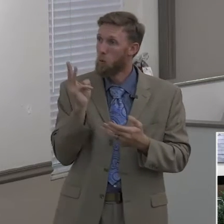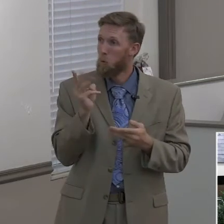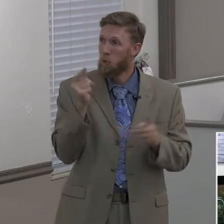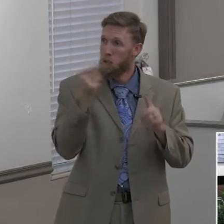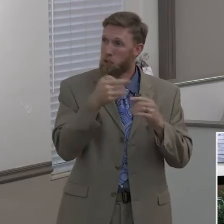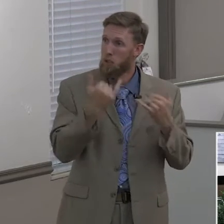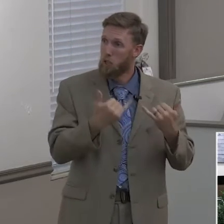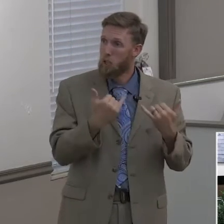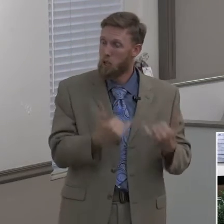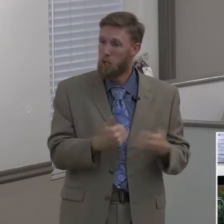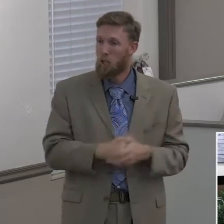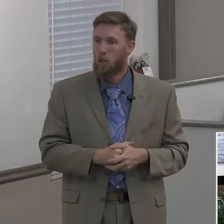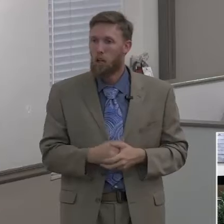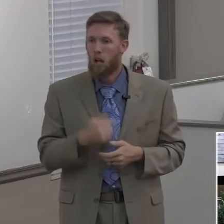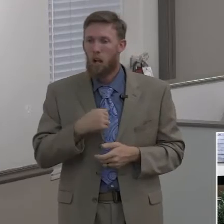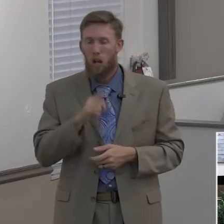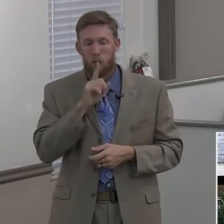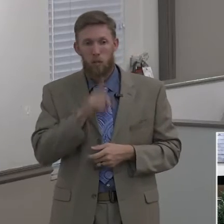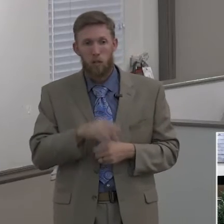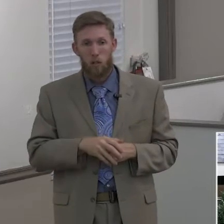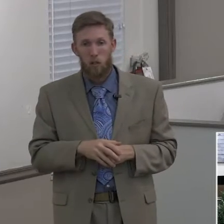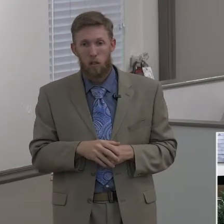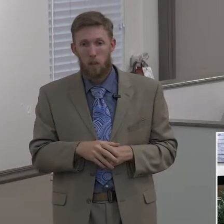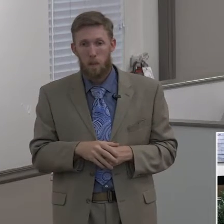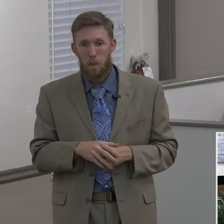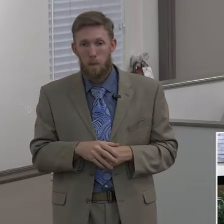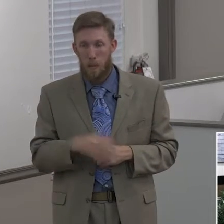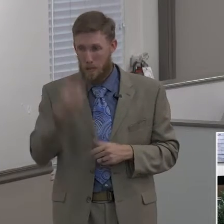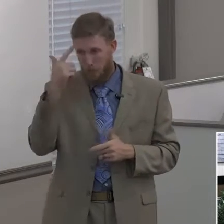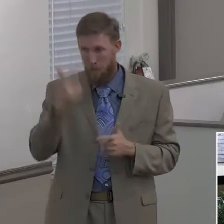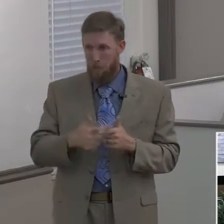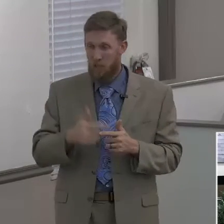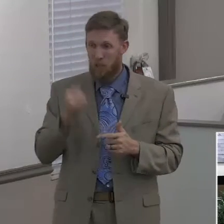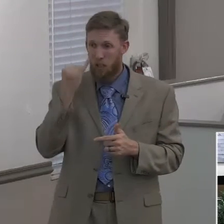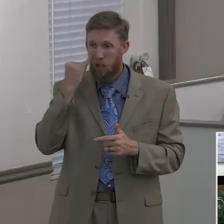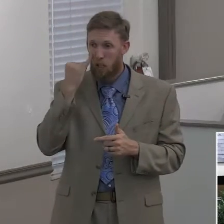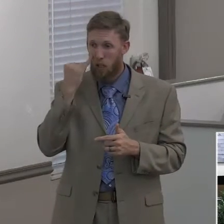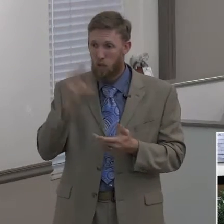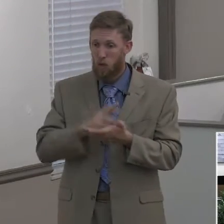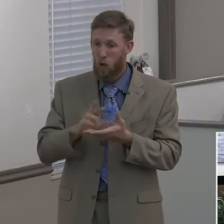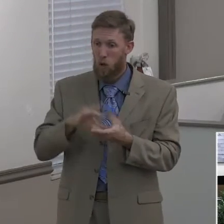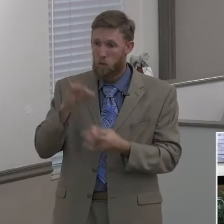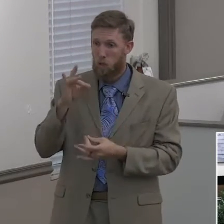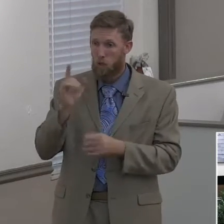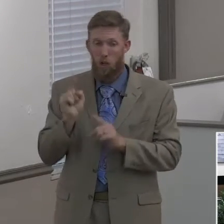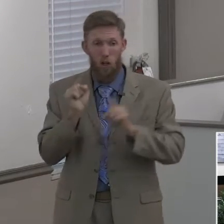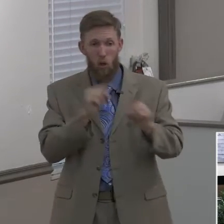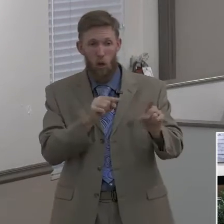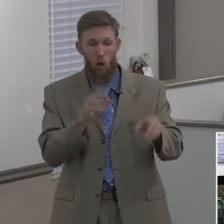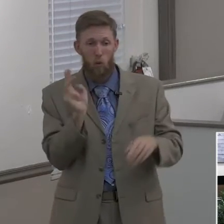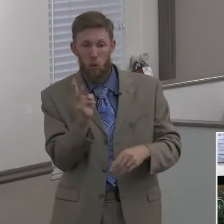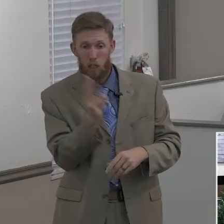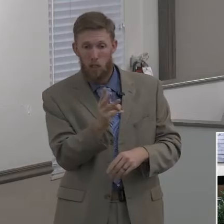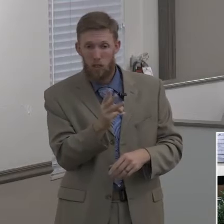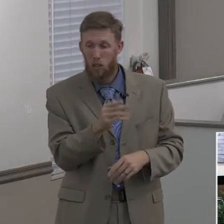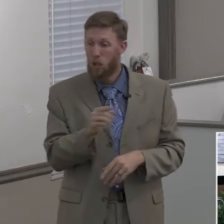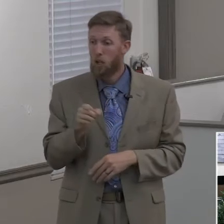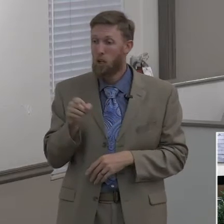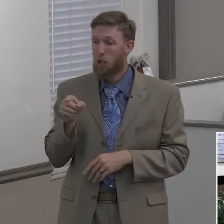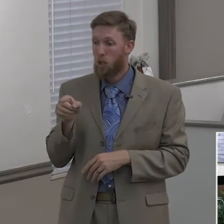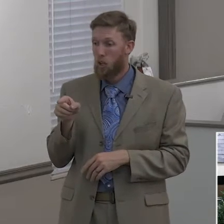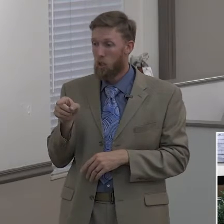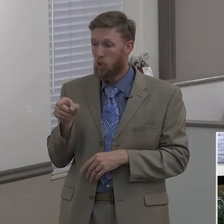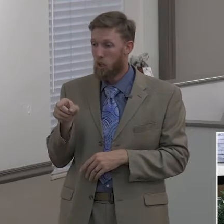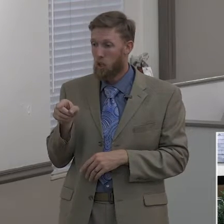today? Now, I can guarantee you this, Brother Chris, if the Holy Spirit says to you, you're going to go witness to Him